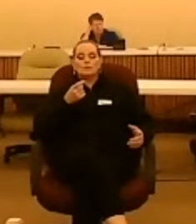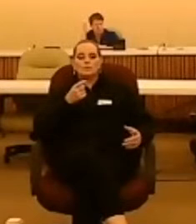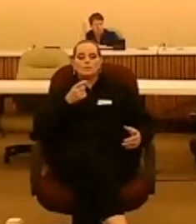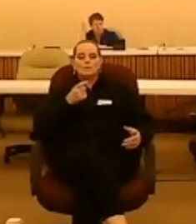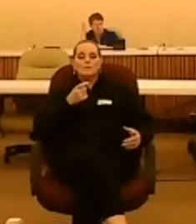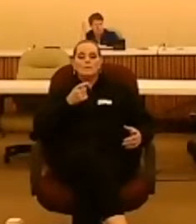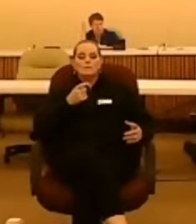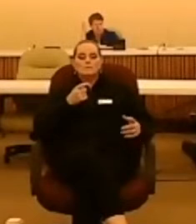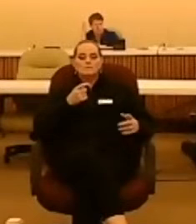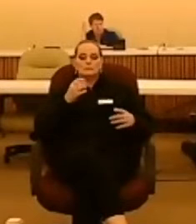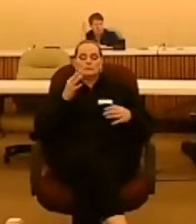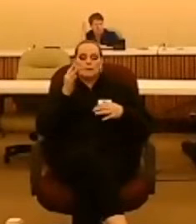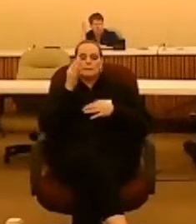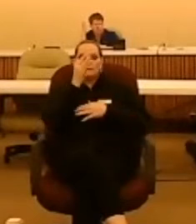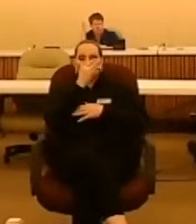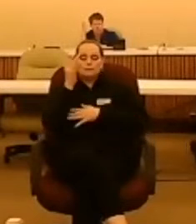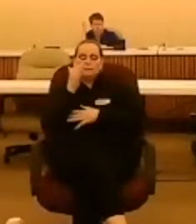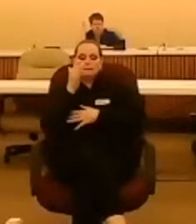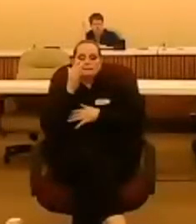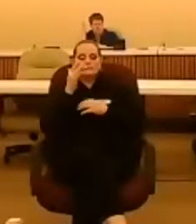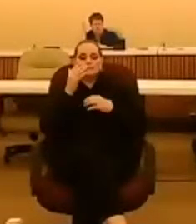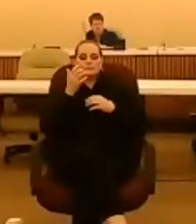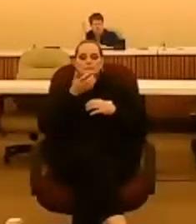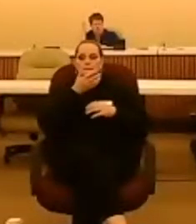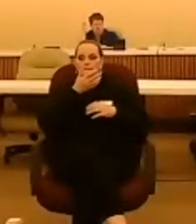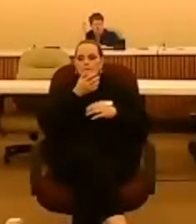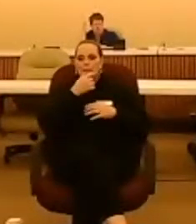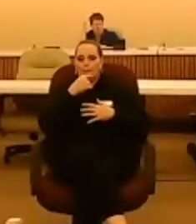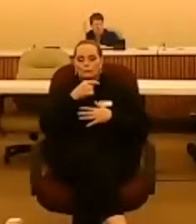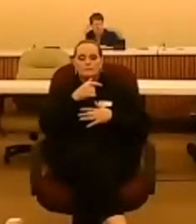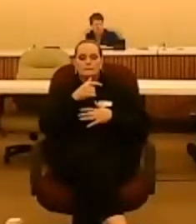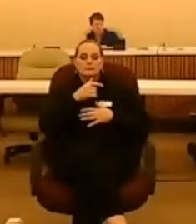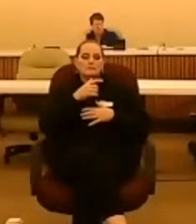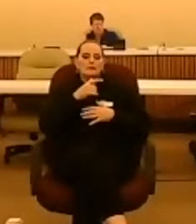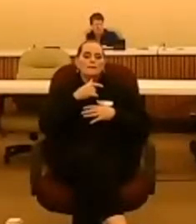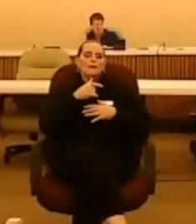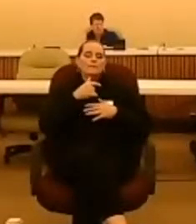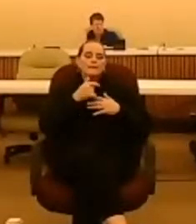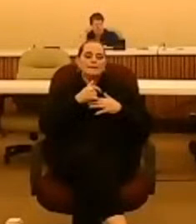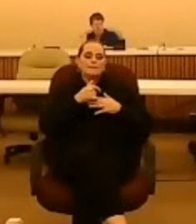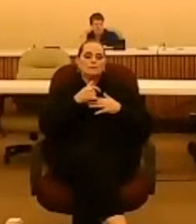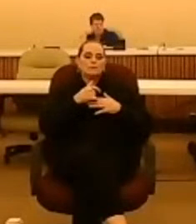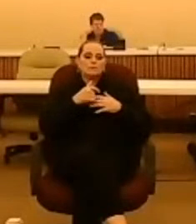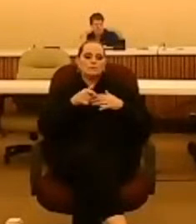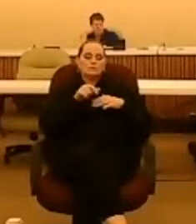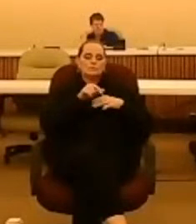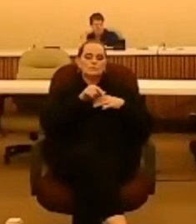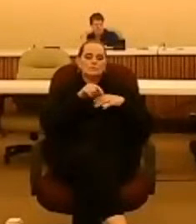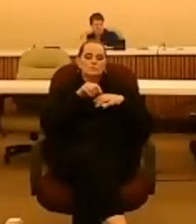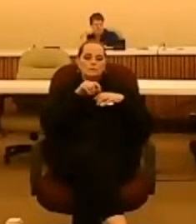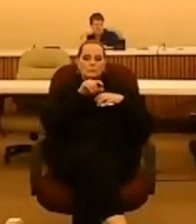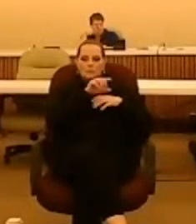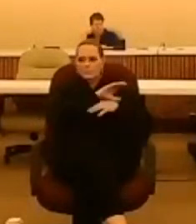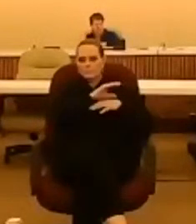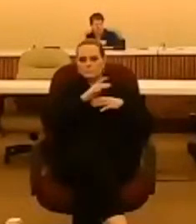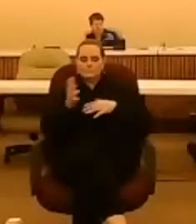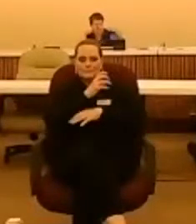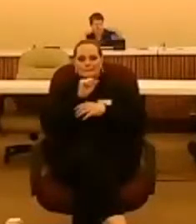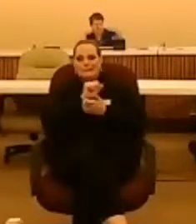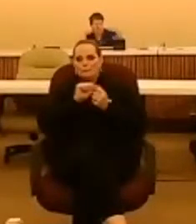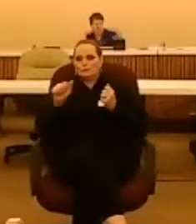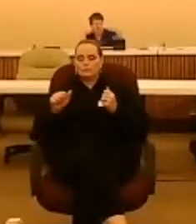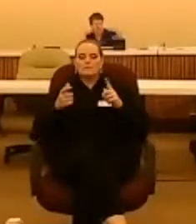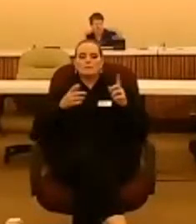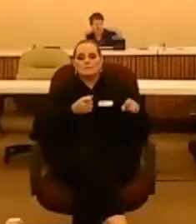of the foliage back to create greater sight lines. I will also note that the presence of the sidewalk will actually do